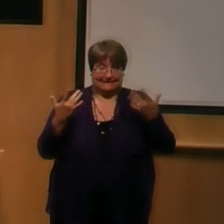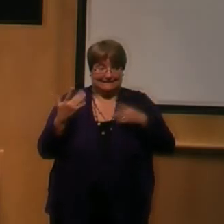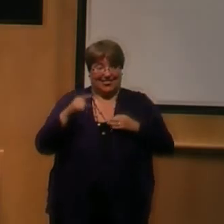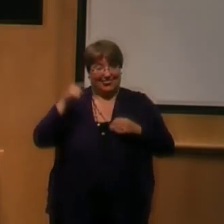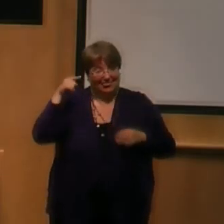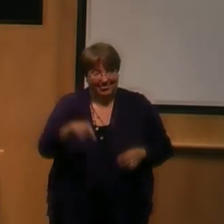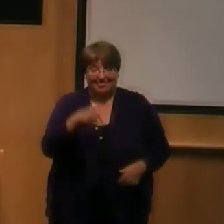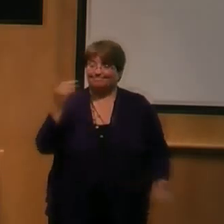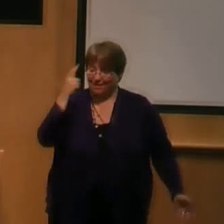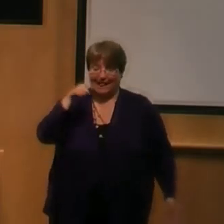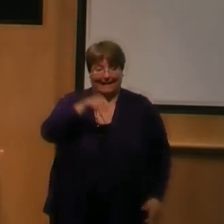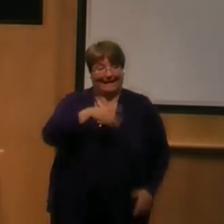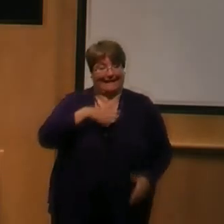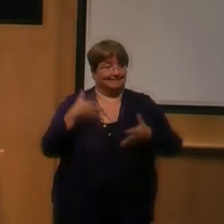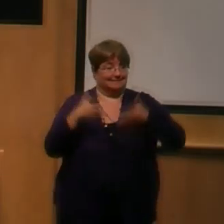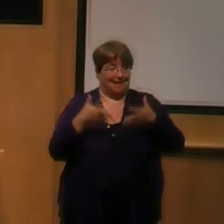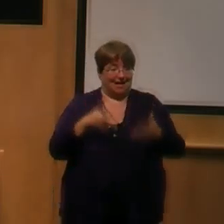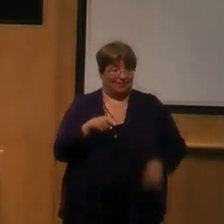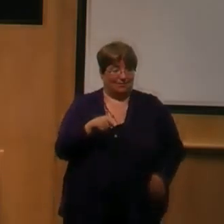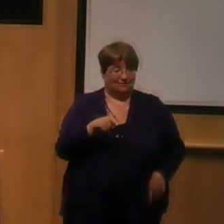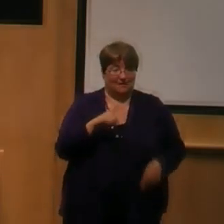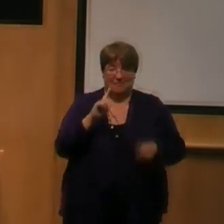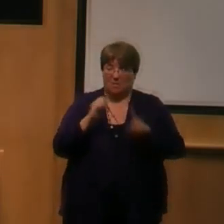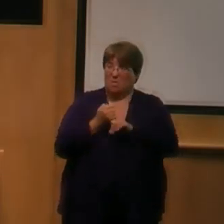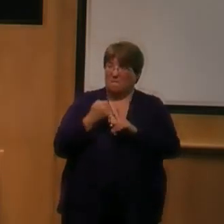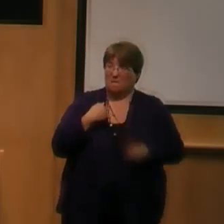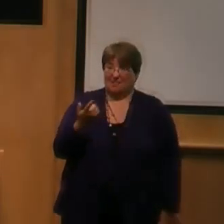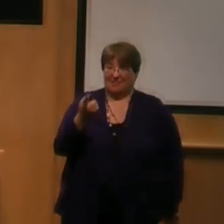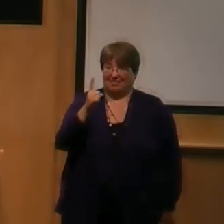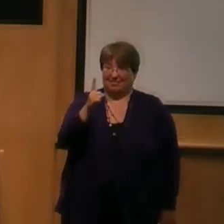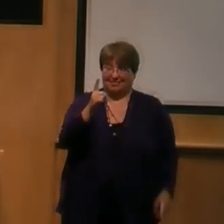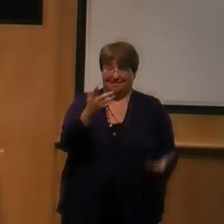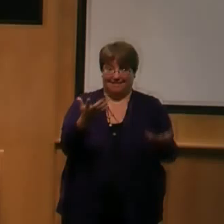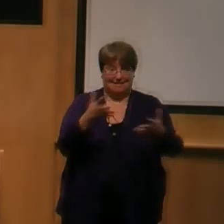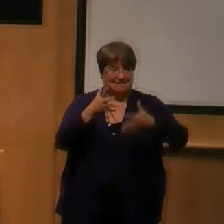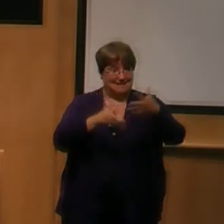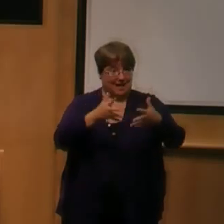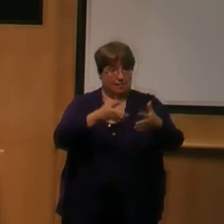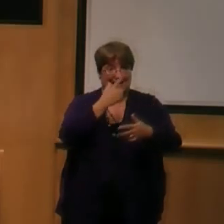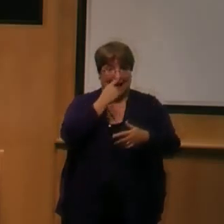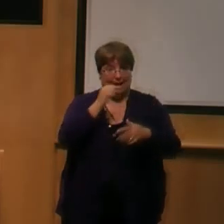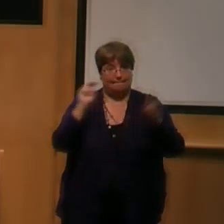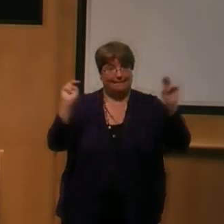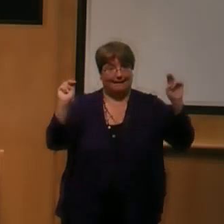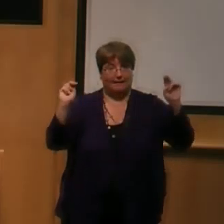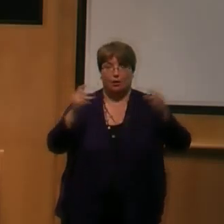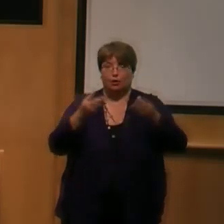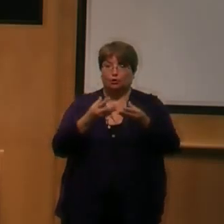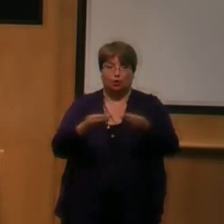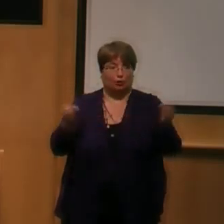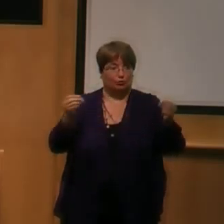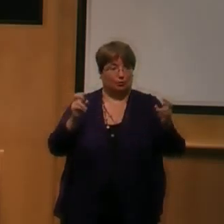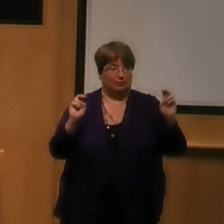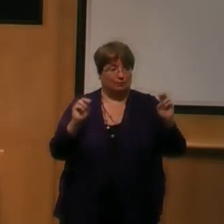I sparkle and smile. And that's when I realized that you could then make communication in your own